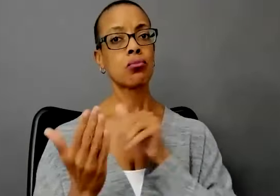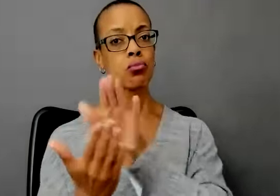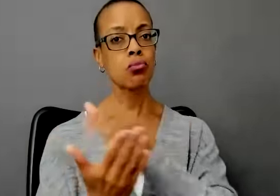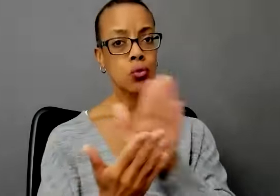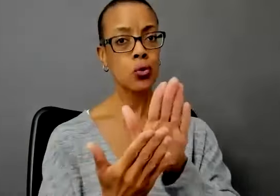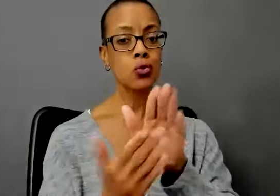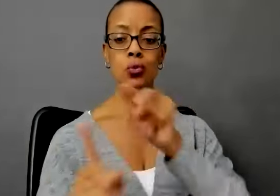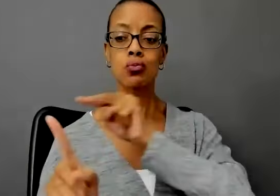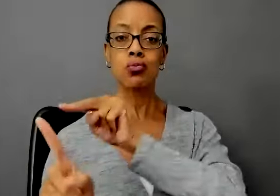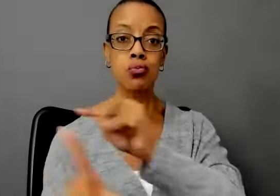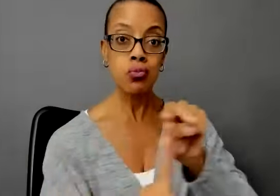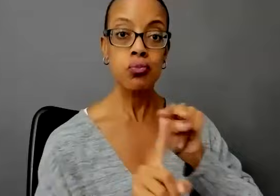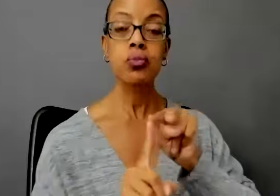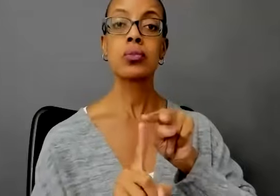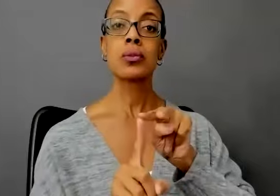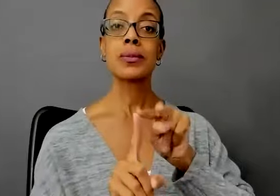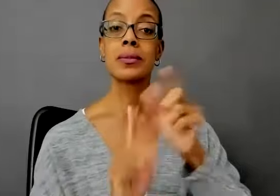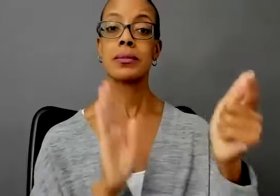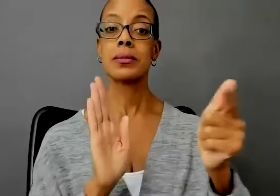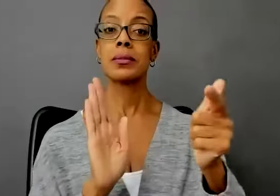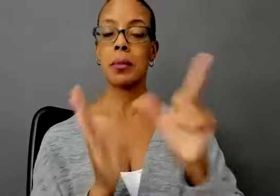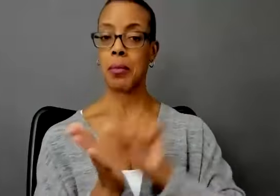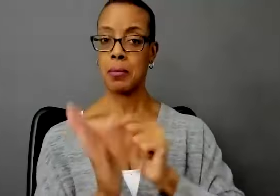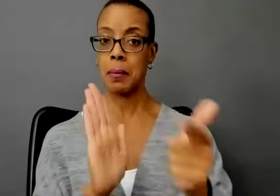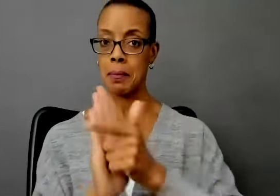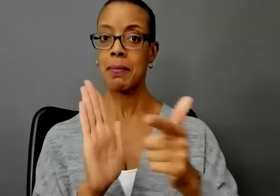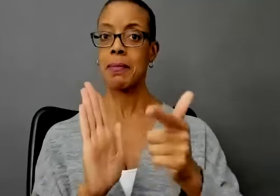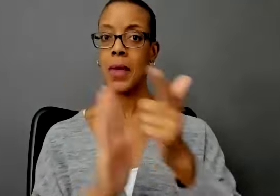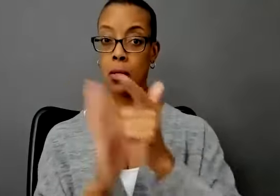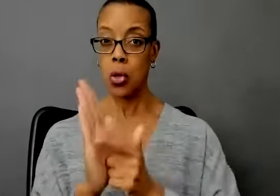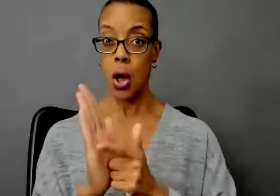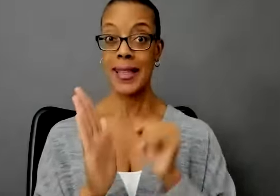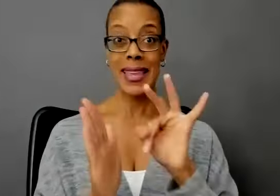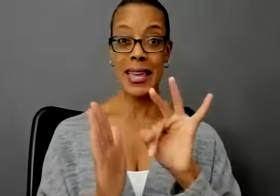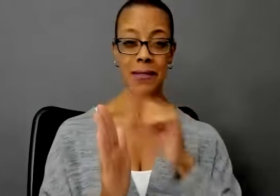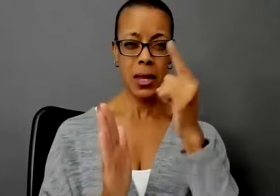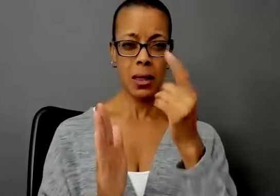of publication ban laws and address any discrepancies or consistencies in their application.